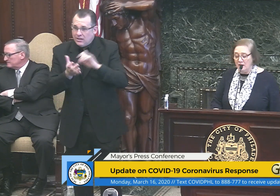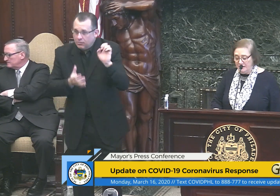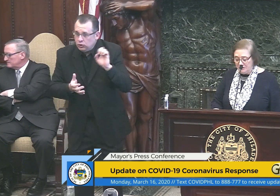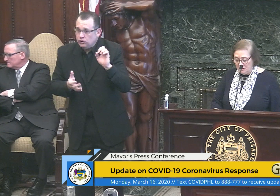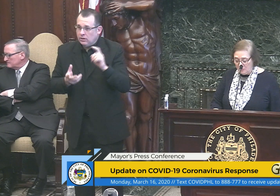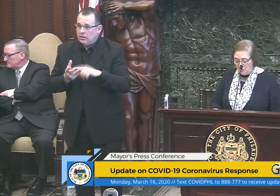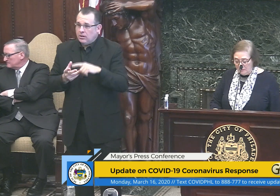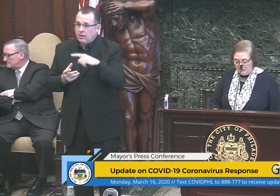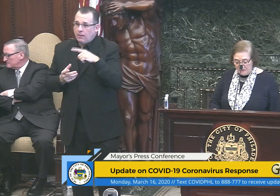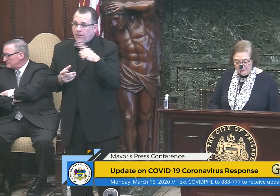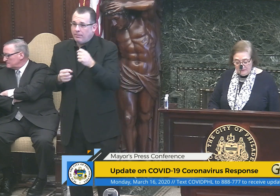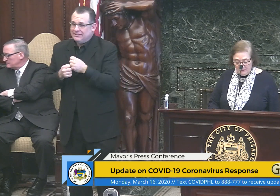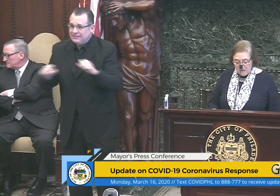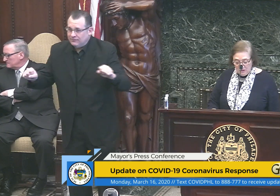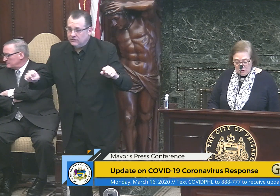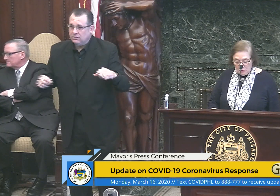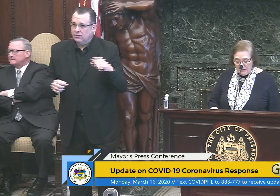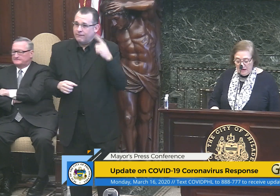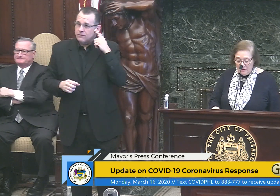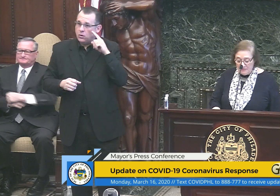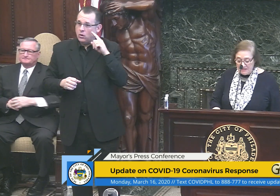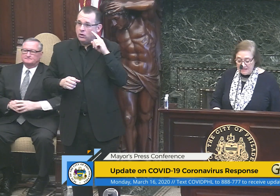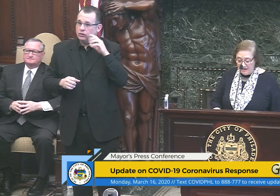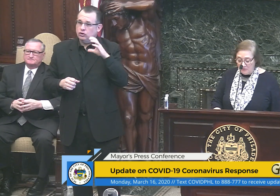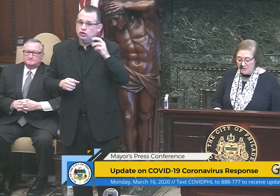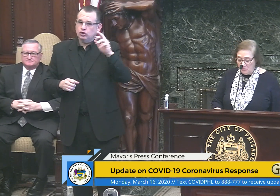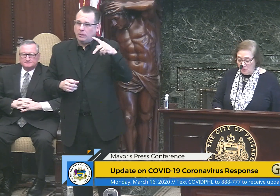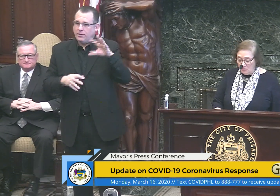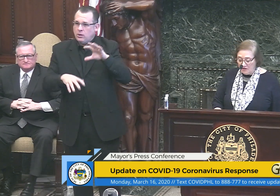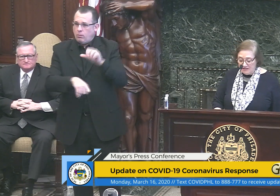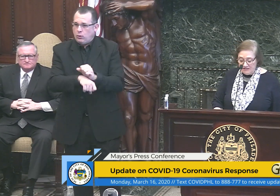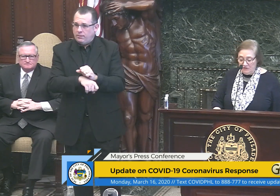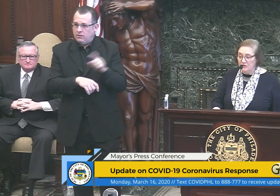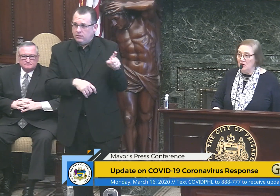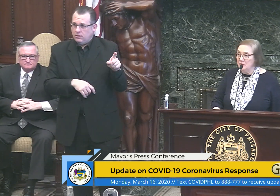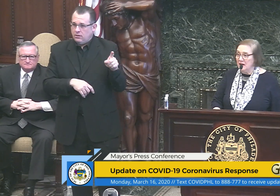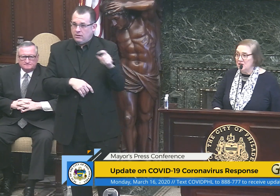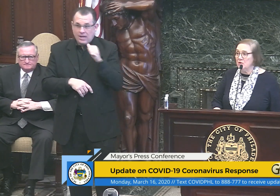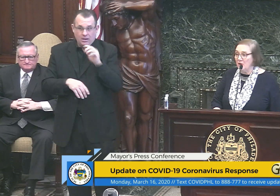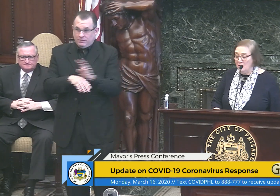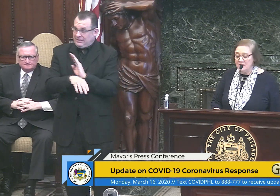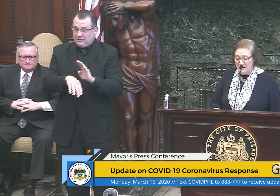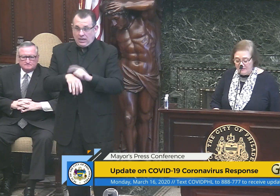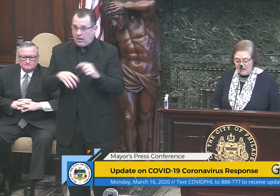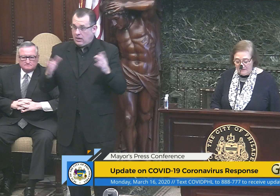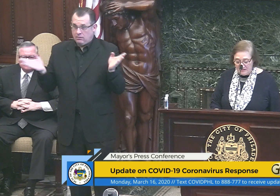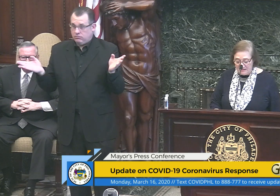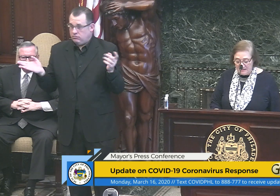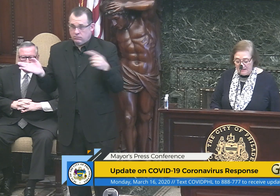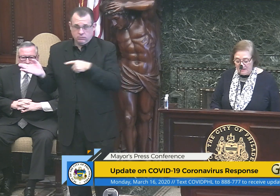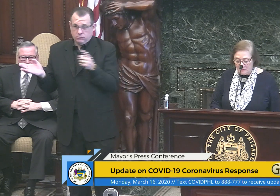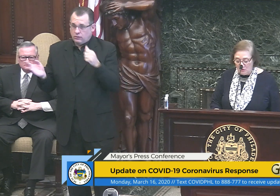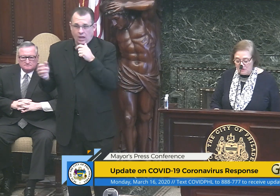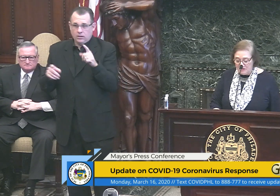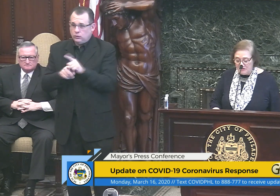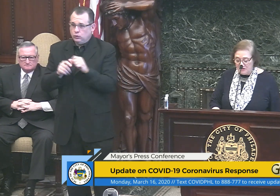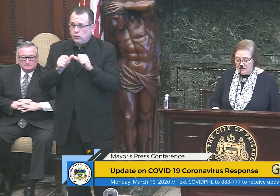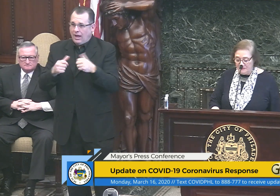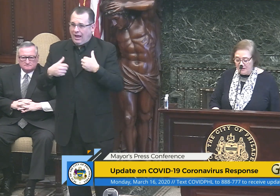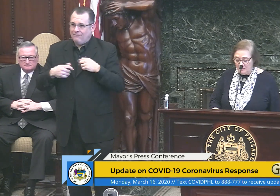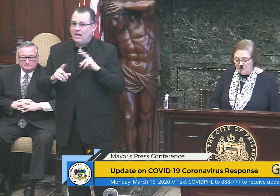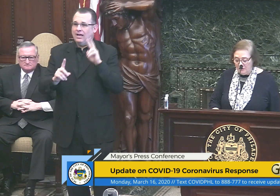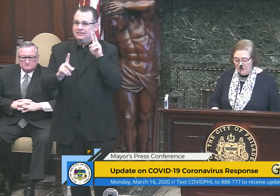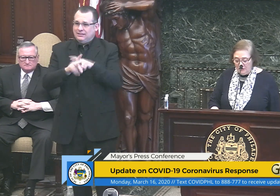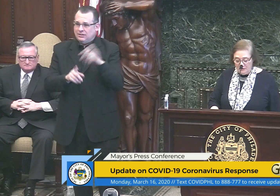emergency guardianship appointments. During non-business hours, the court will continue to, as we always have, to have a designated emergency